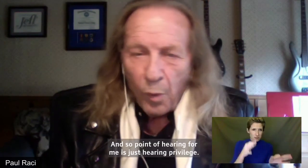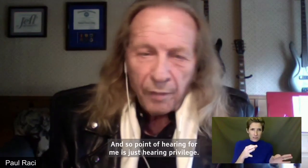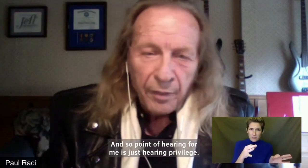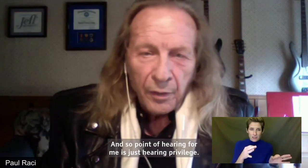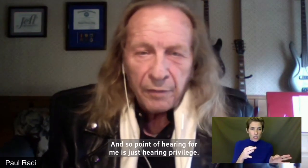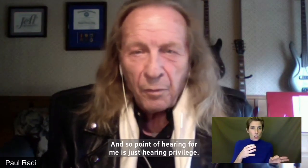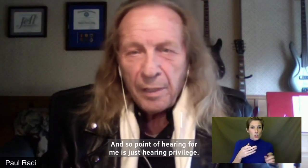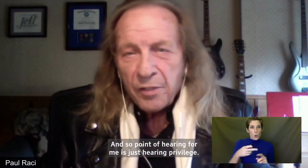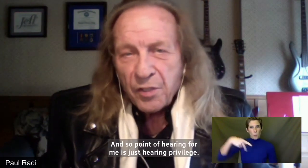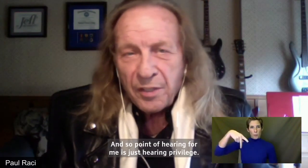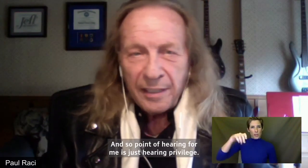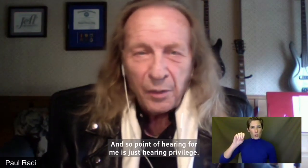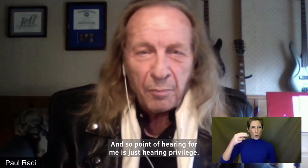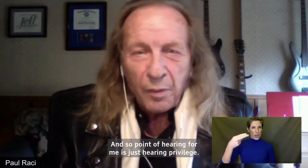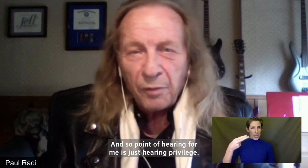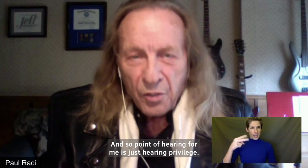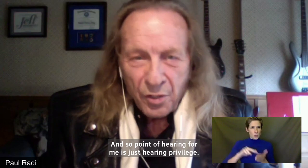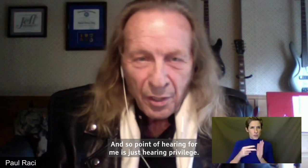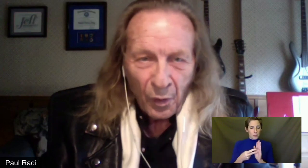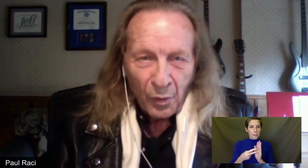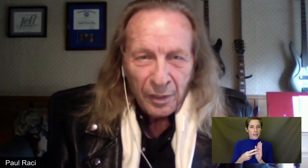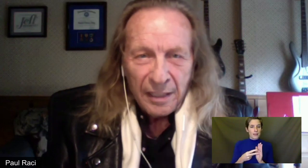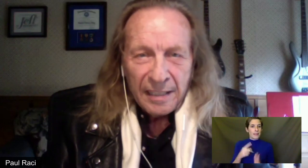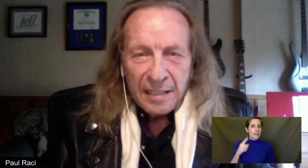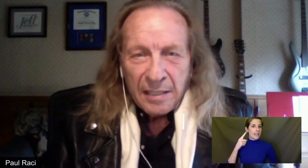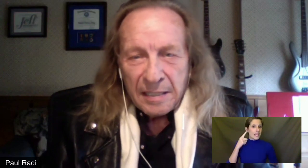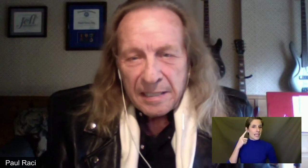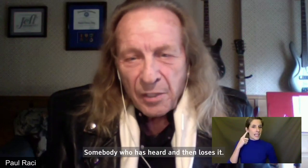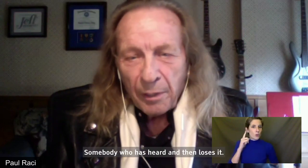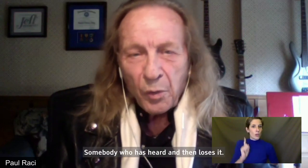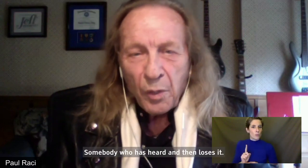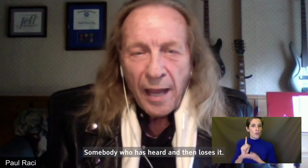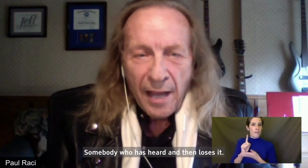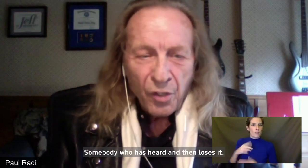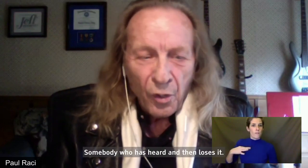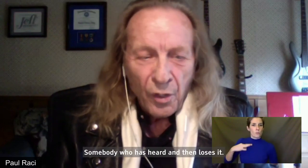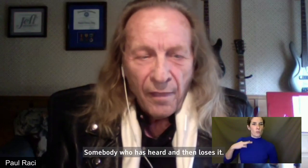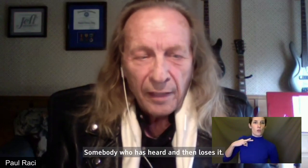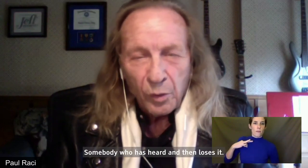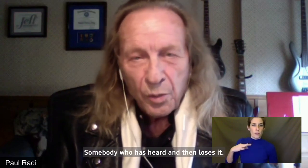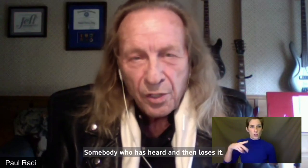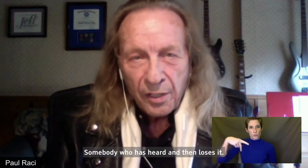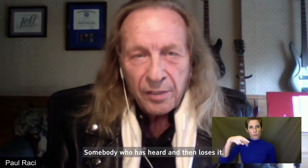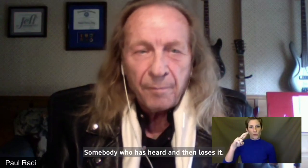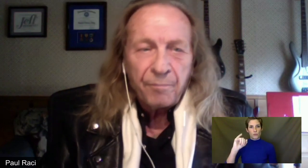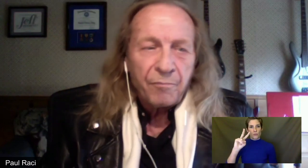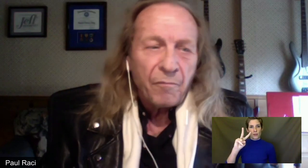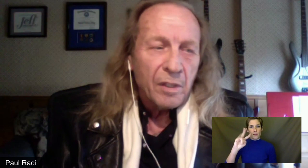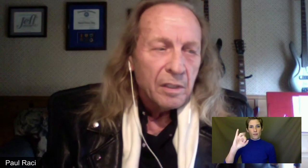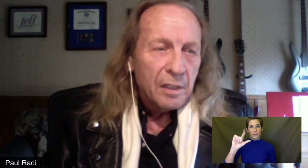And so point of hearing for me is just hearing privilege, you know, somebody who has heard and then loses